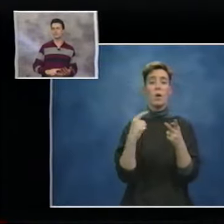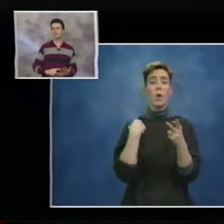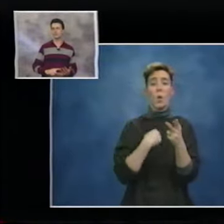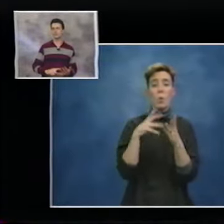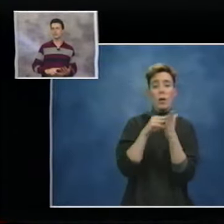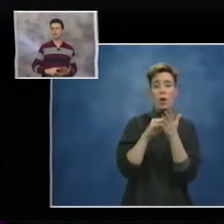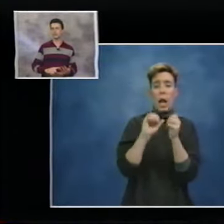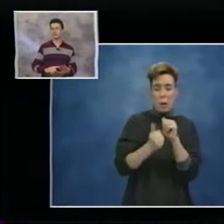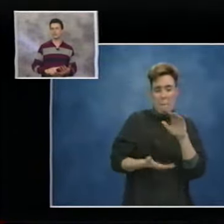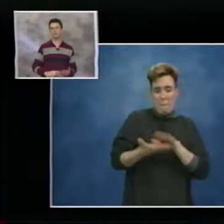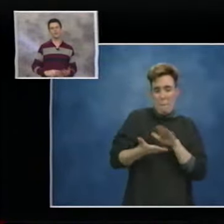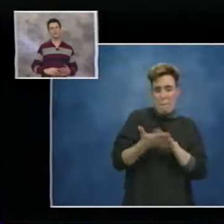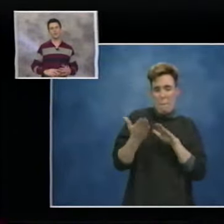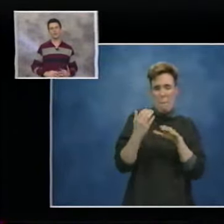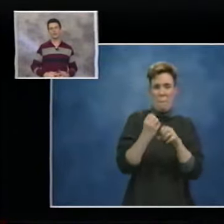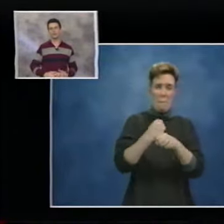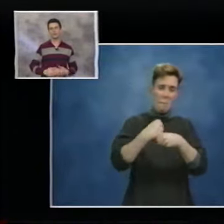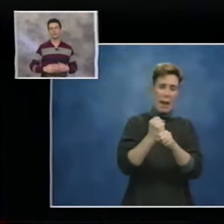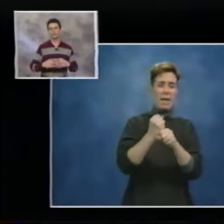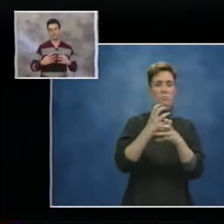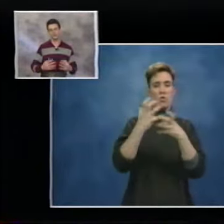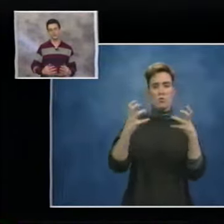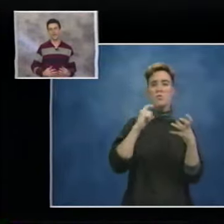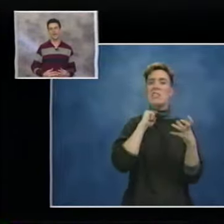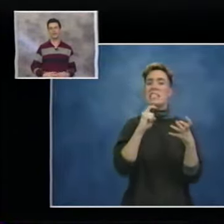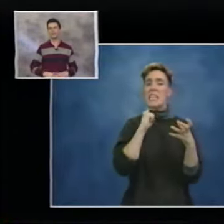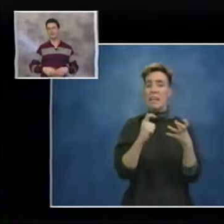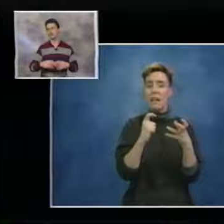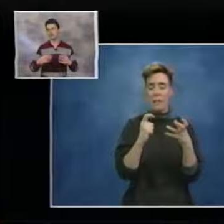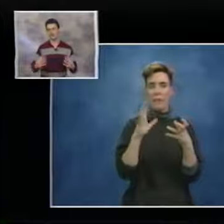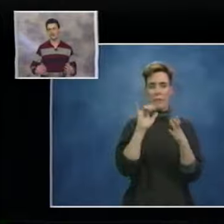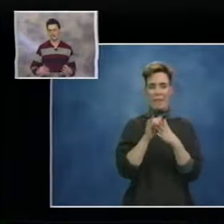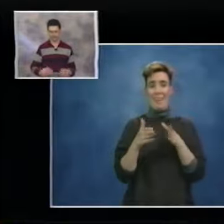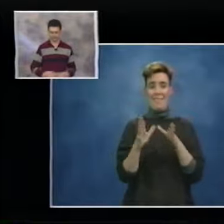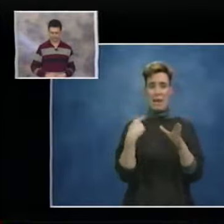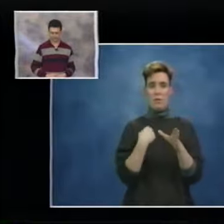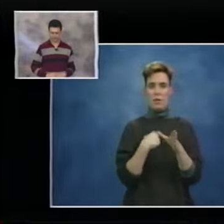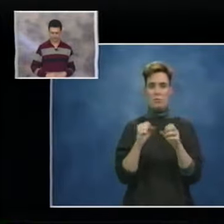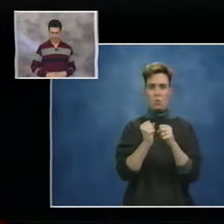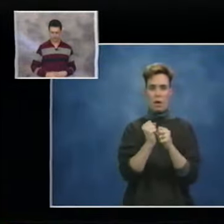steel, which allowed us to expand and trade.